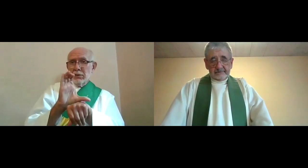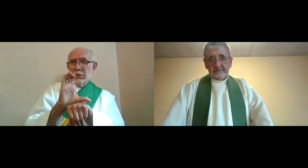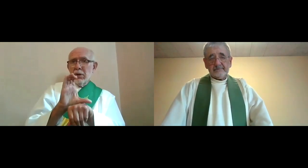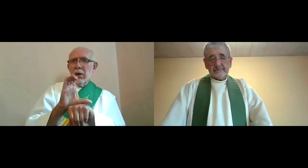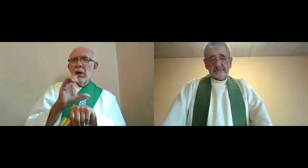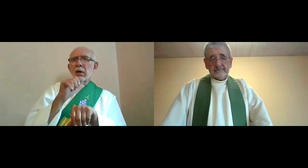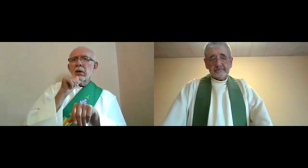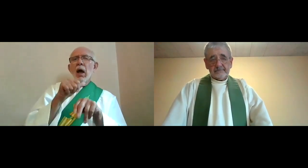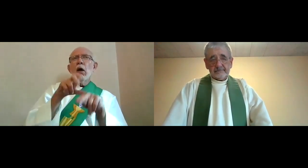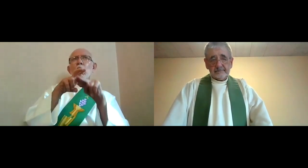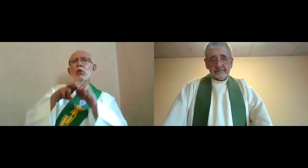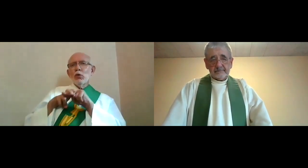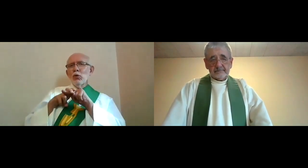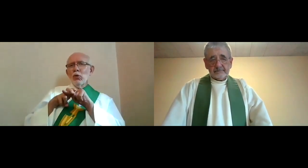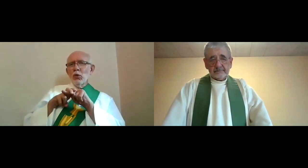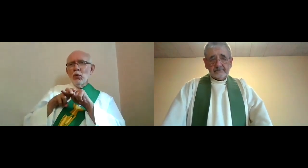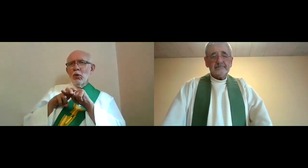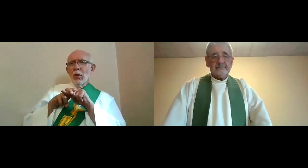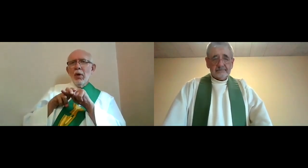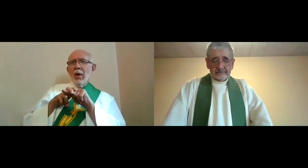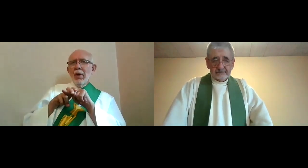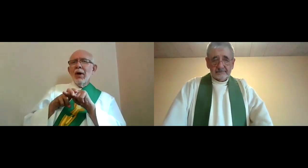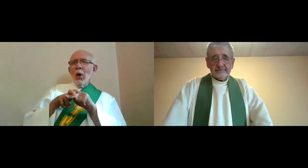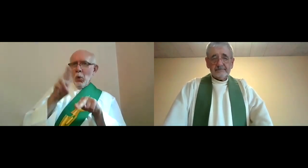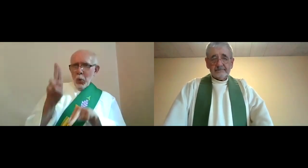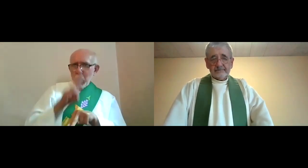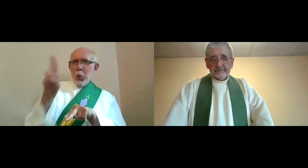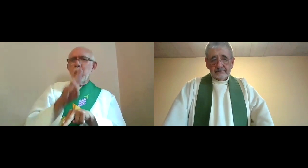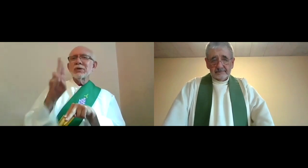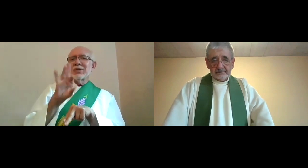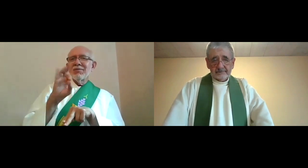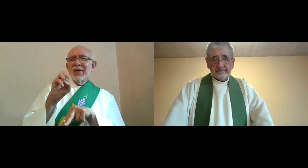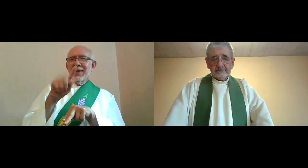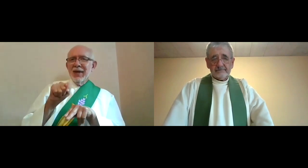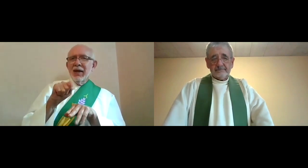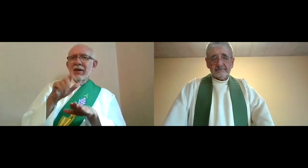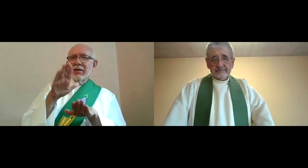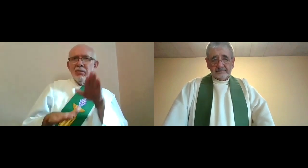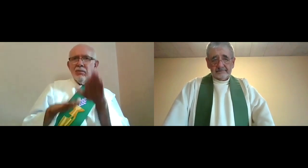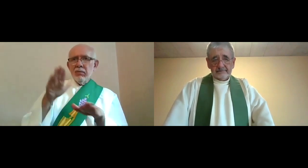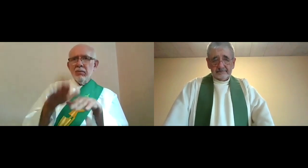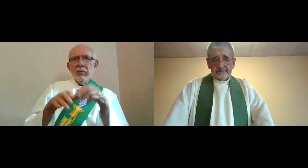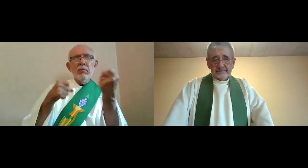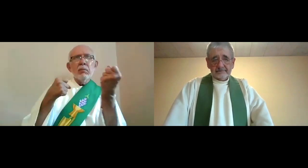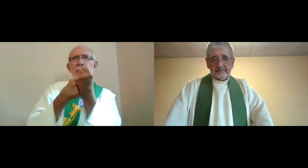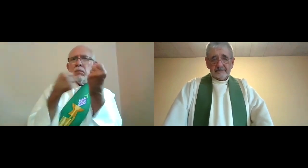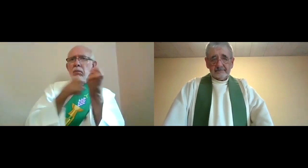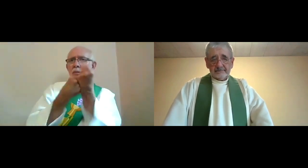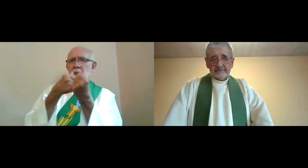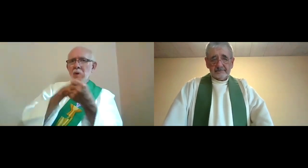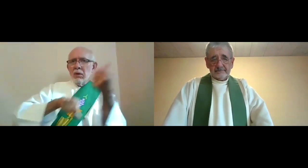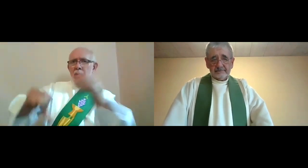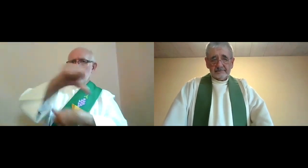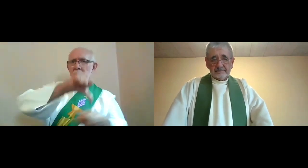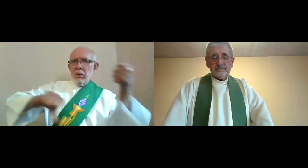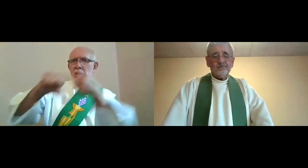For our church, that we not sit idly by, but move our feet in support of